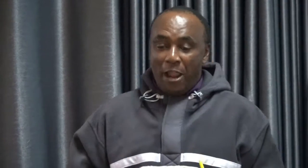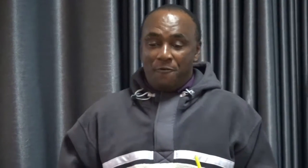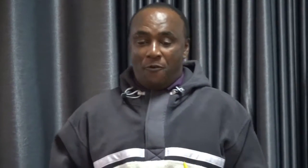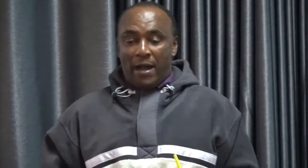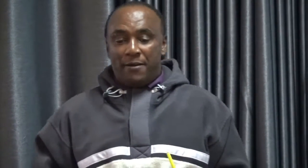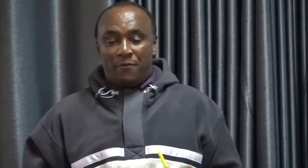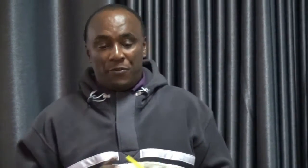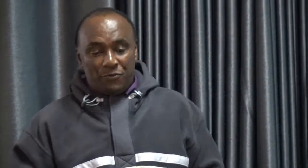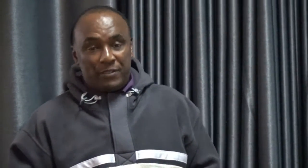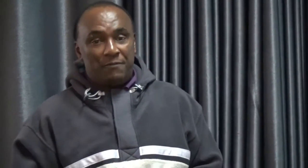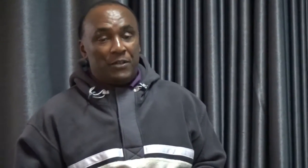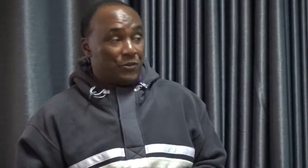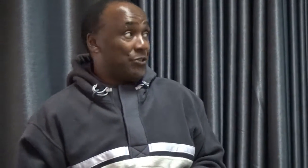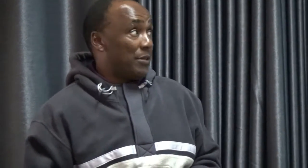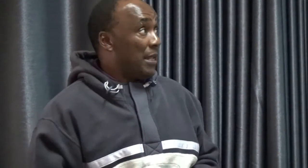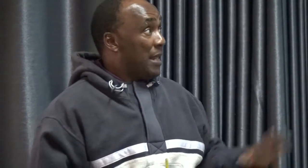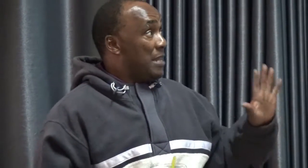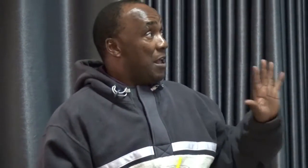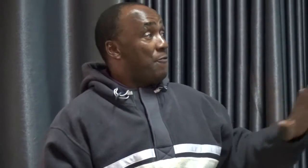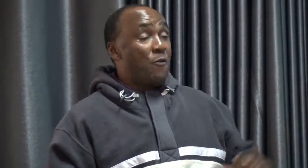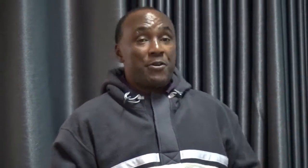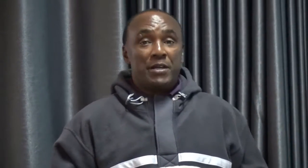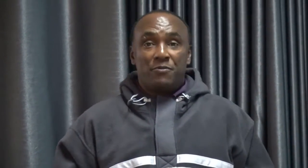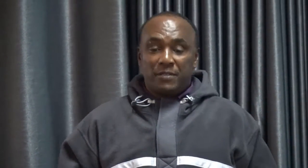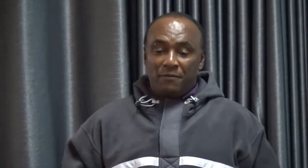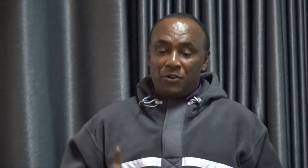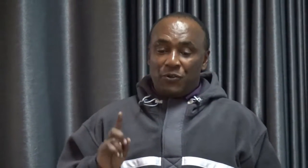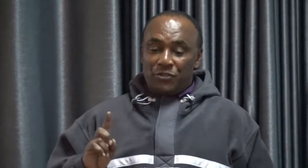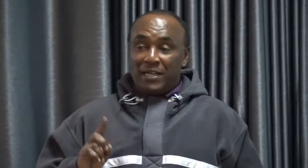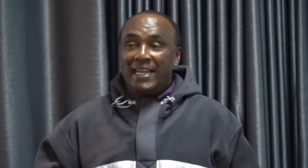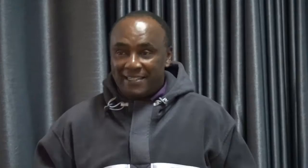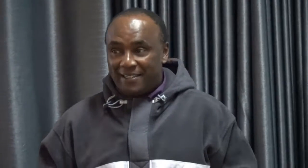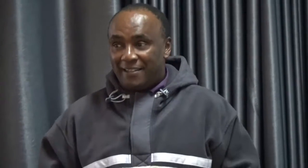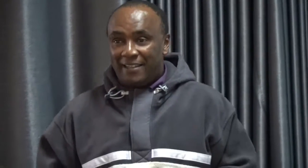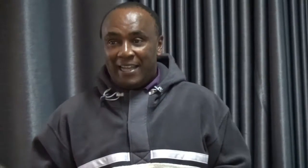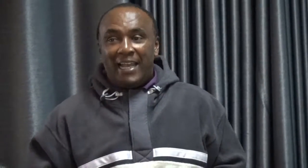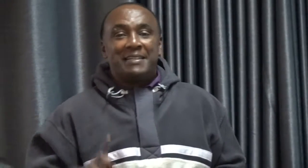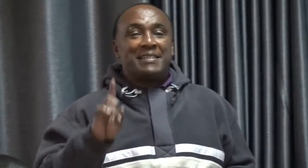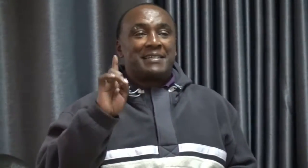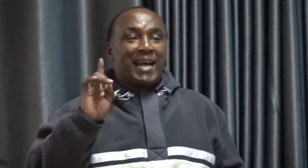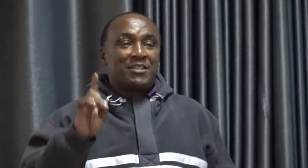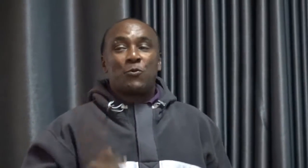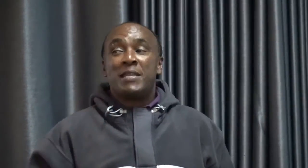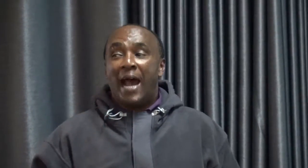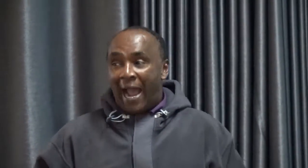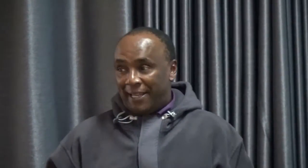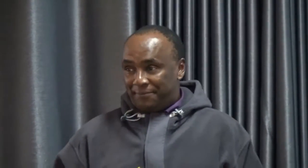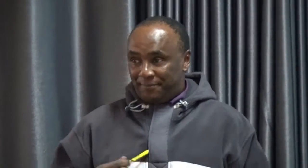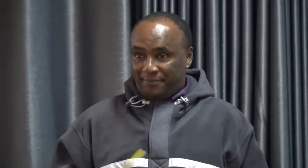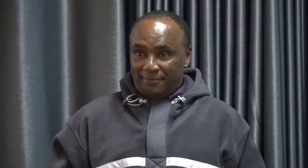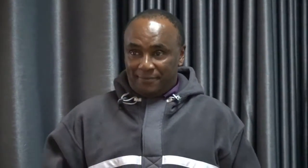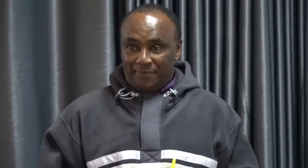the way forward for inclusive education. The way forward on inclusive education is, it starts with